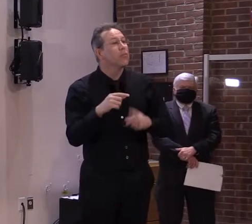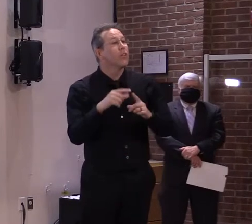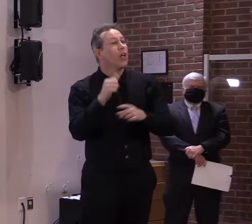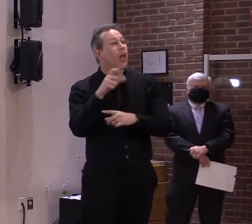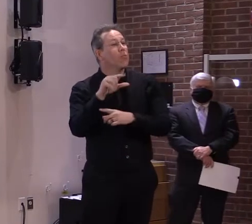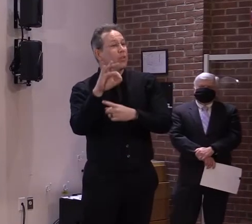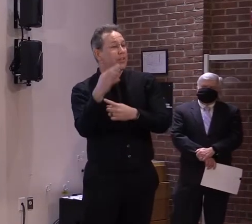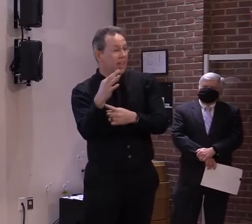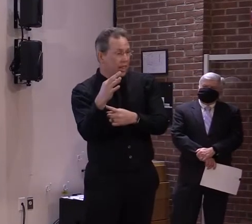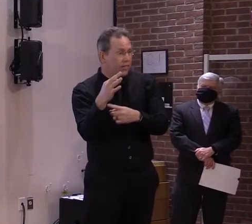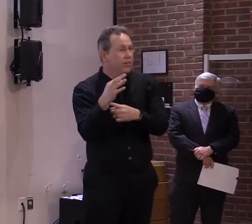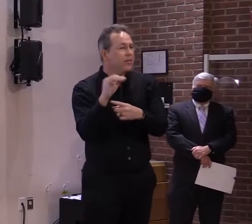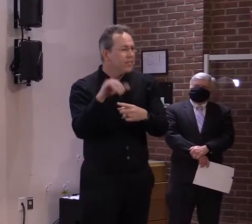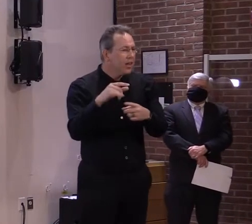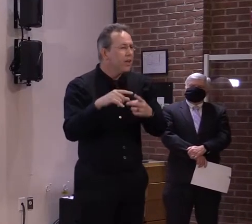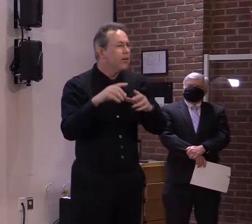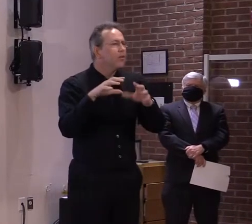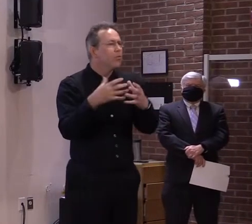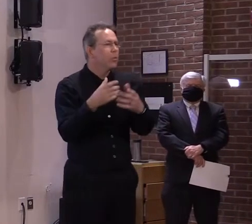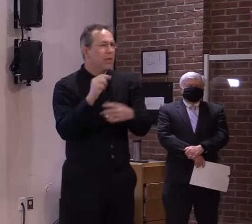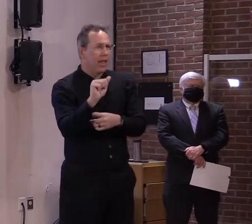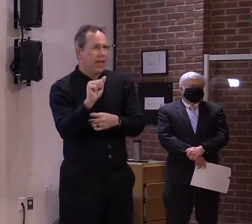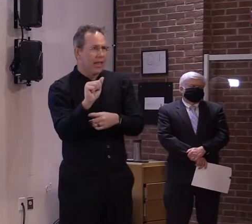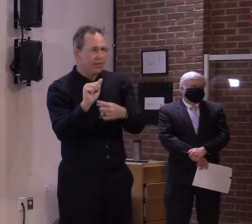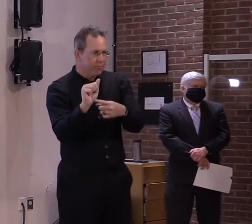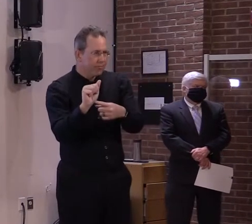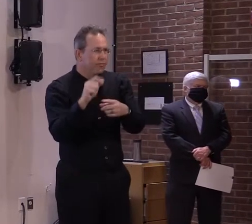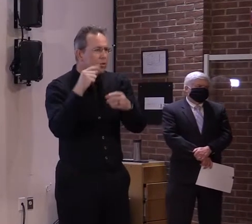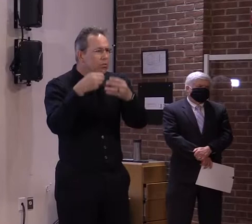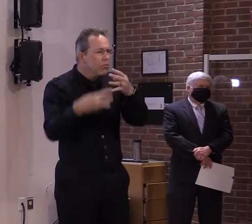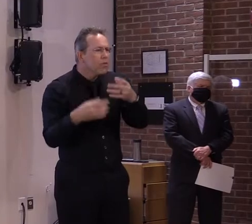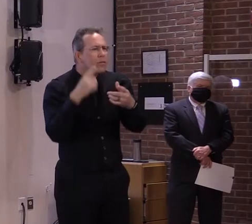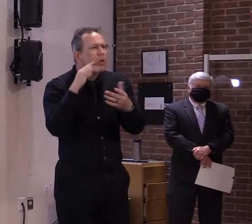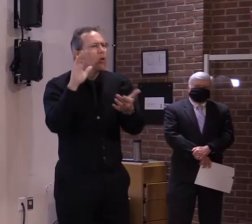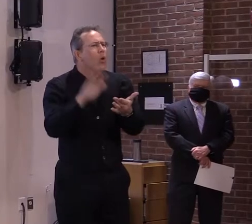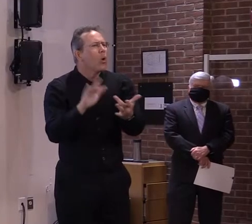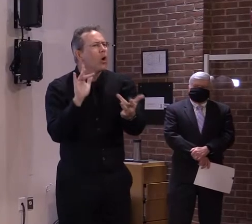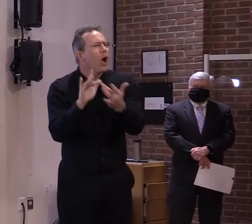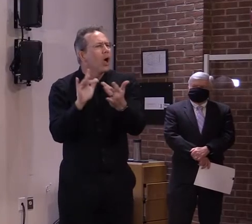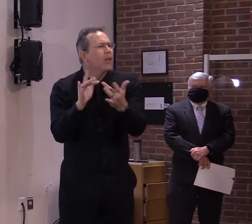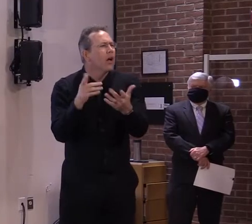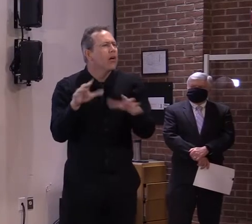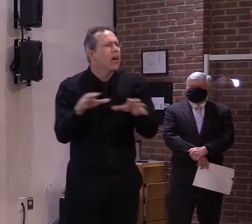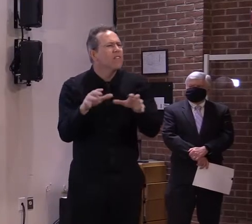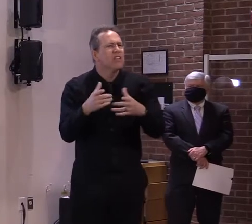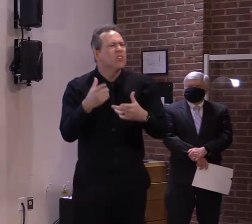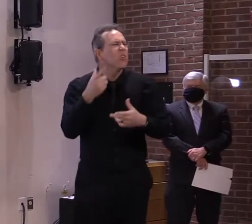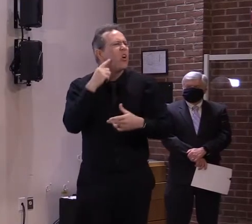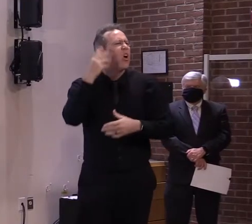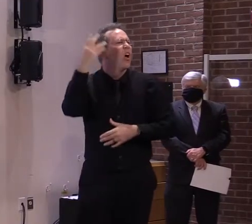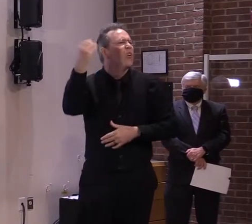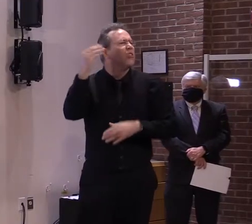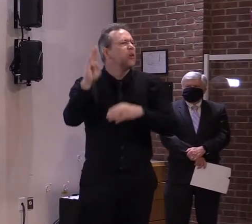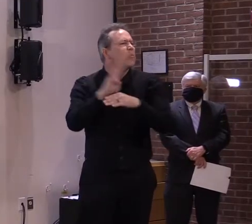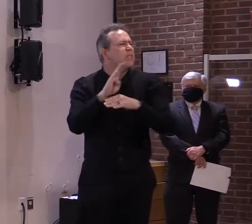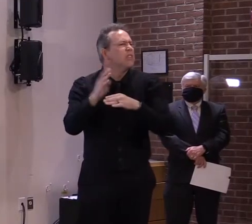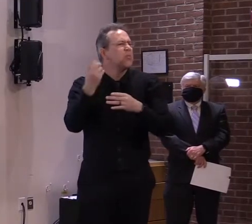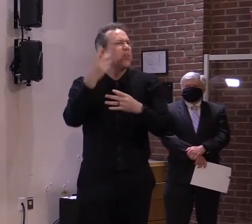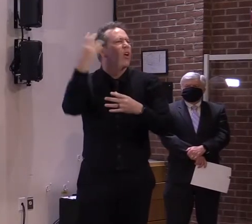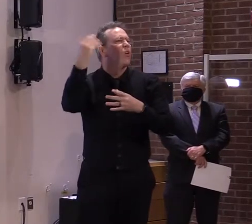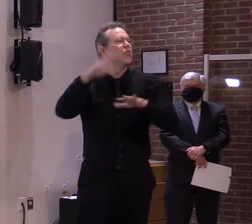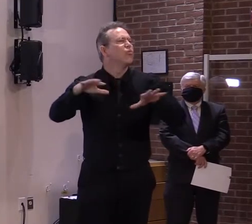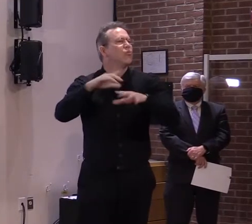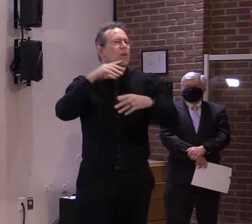which are businesses that have little or no contact and are mostly outdoors. Group A will see